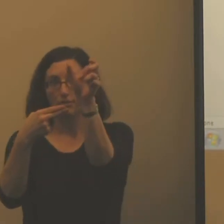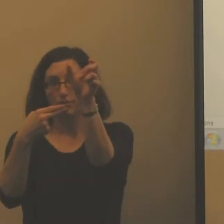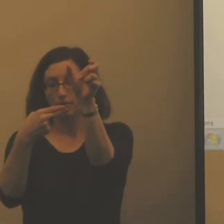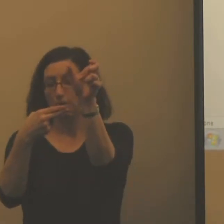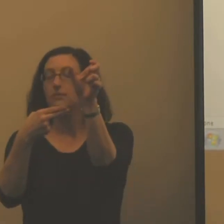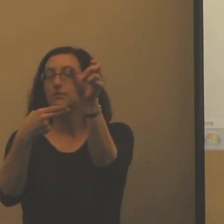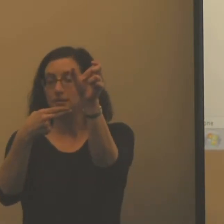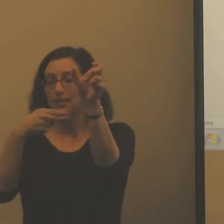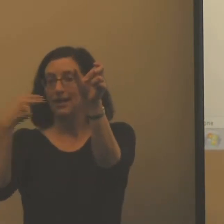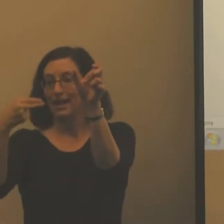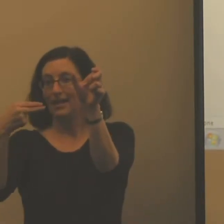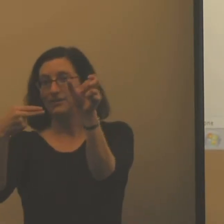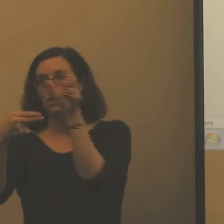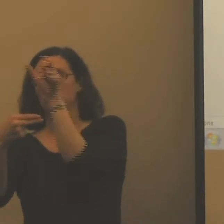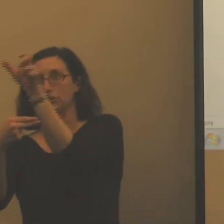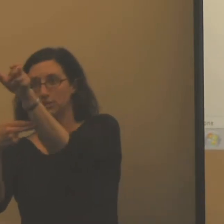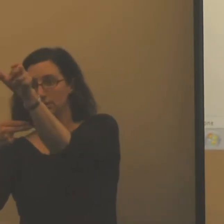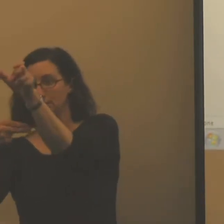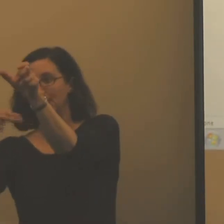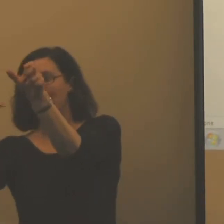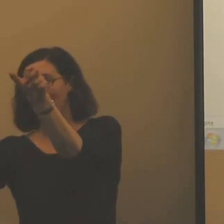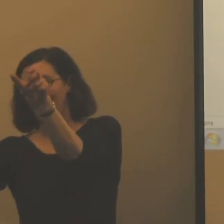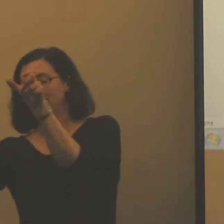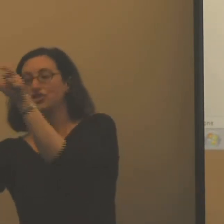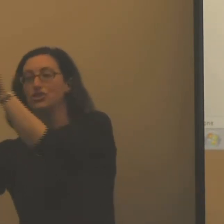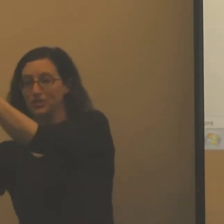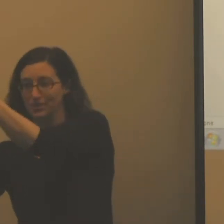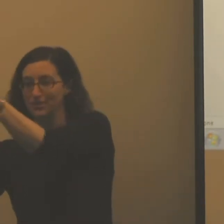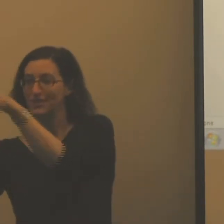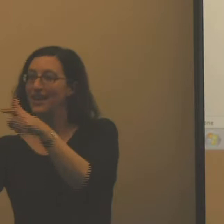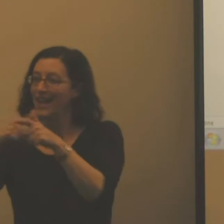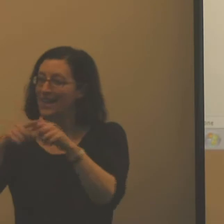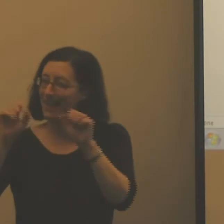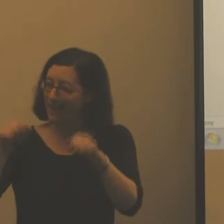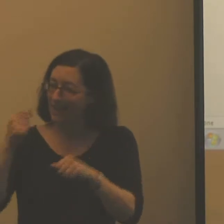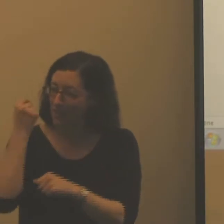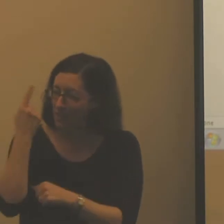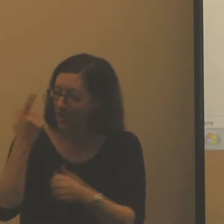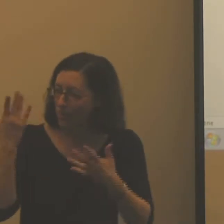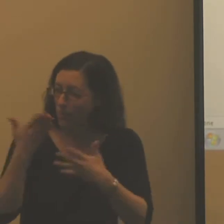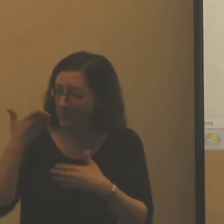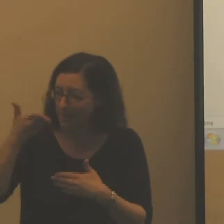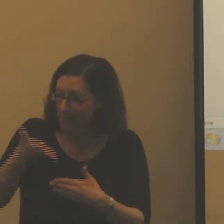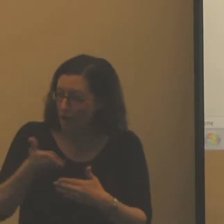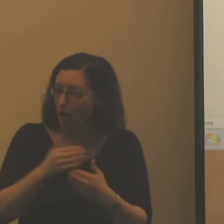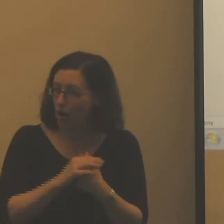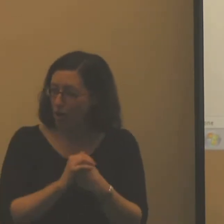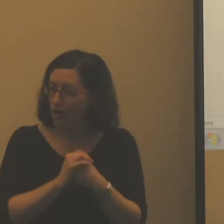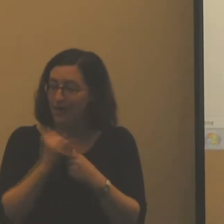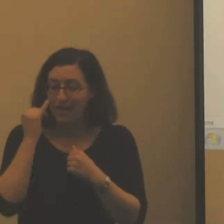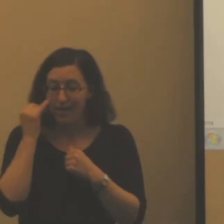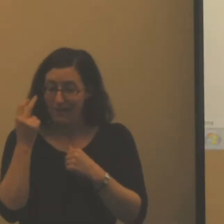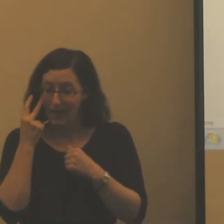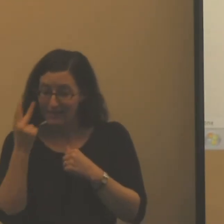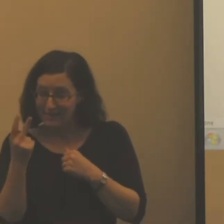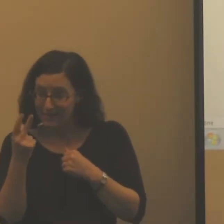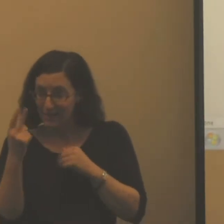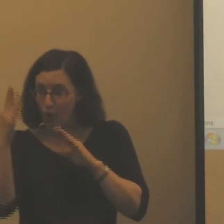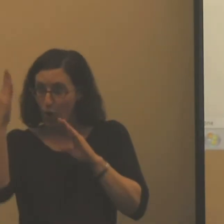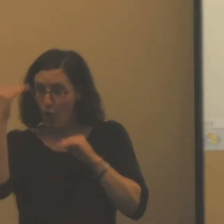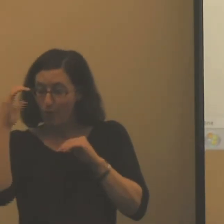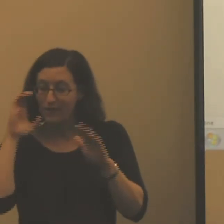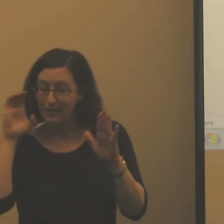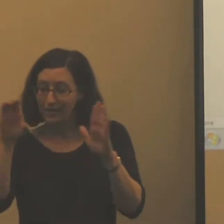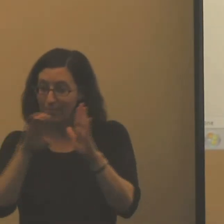heading. Navigation menu : heading level 2. Great, that's the navigation menu. I know what's under here, and if I look, hopefully those